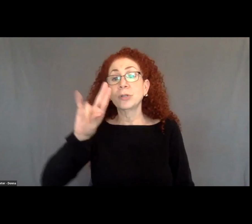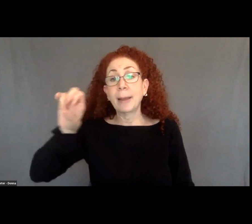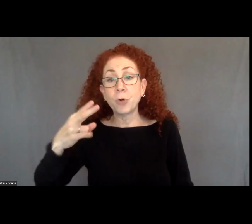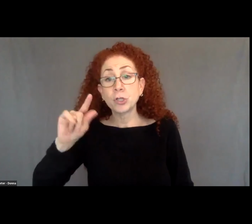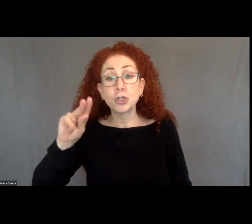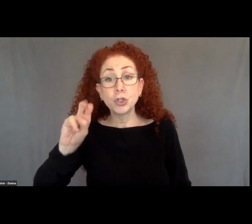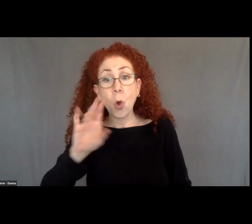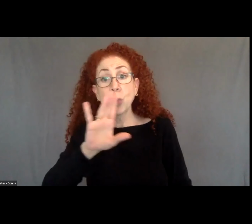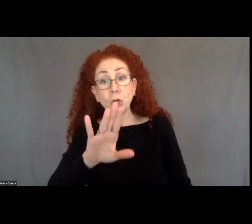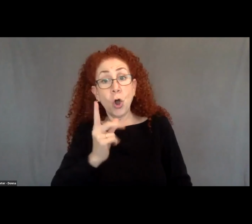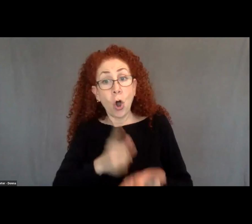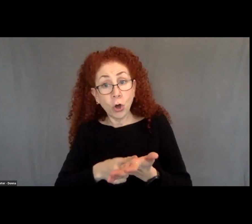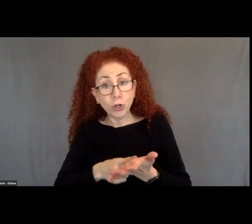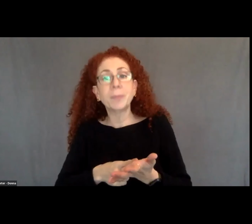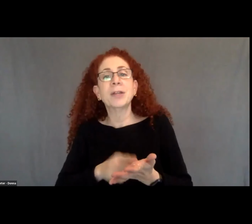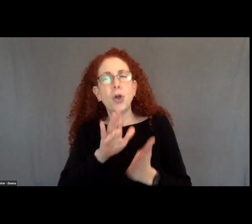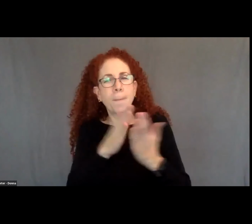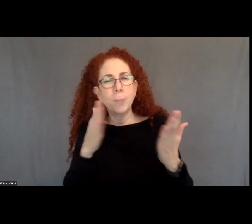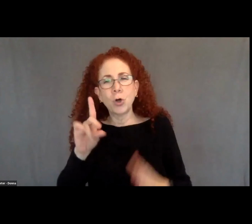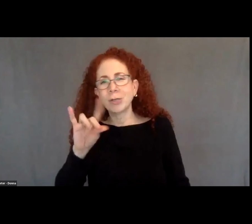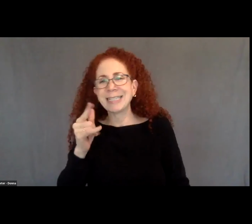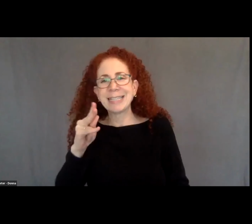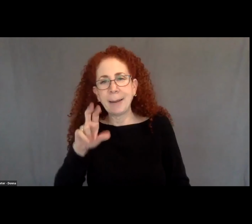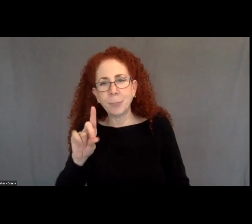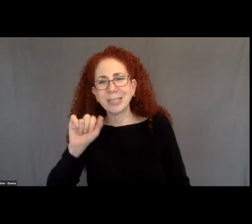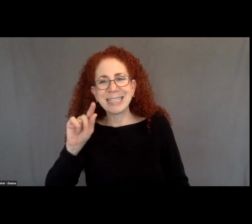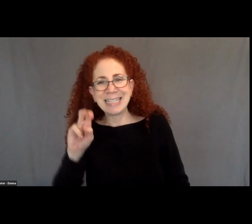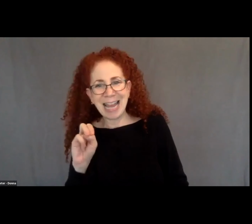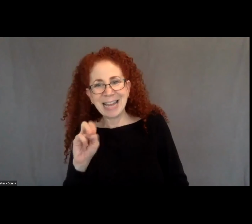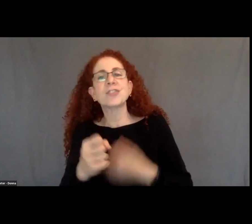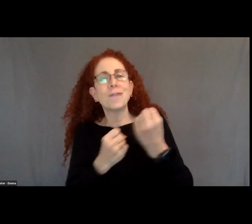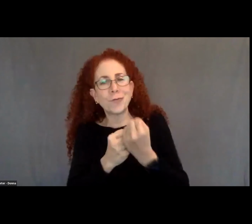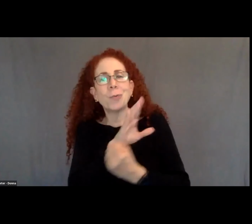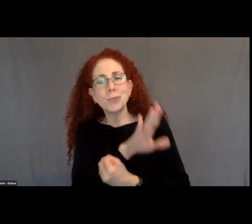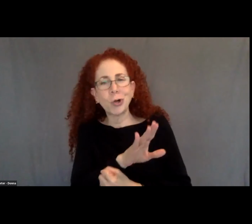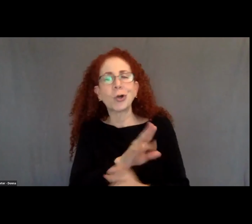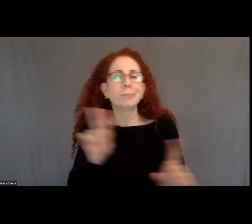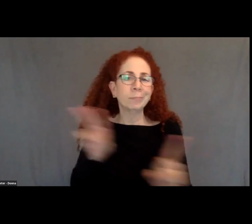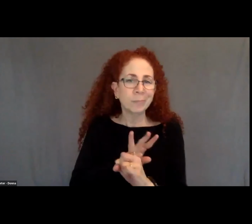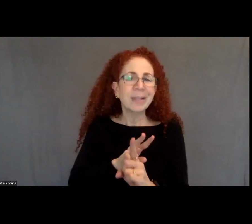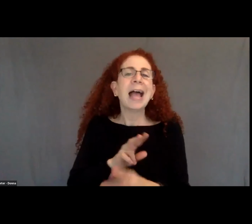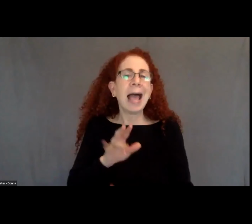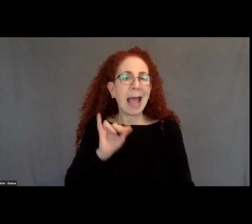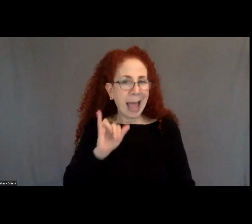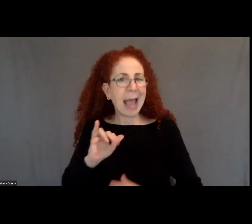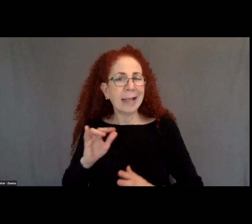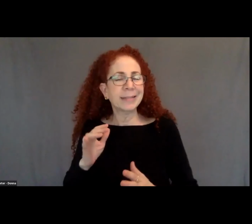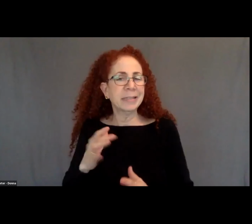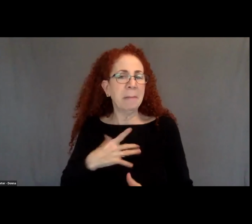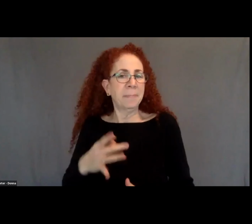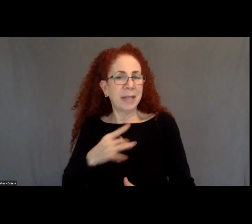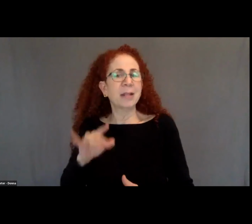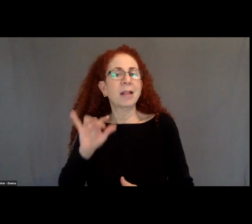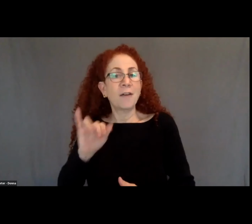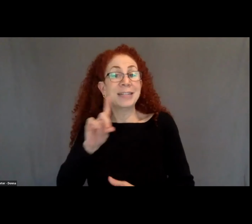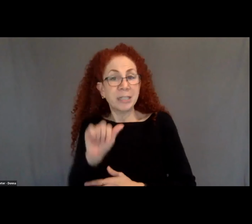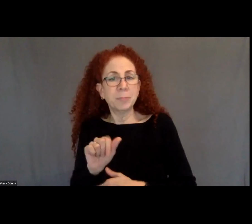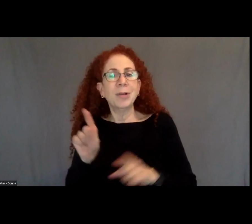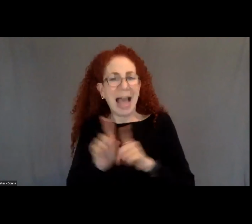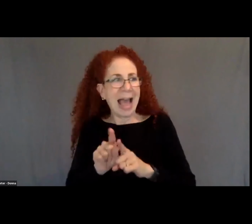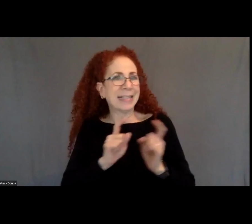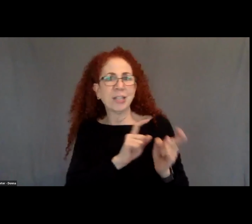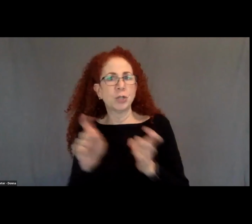this affirms her insight about the appeal of disability as a distributional device at this